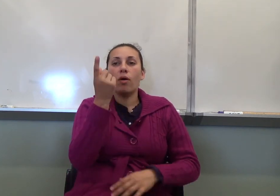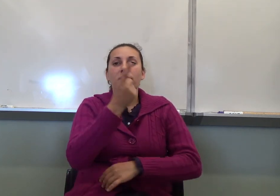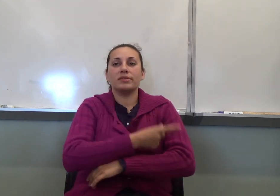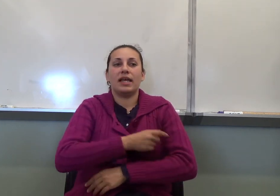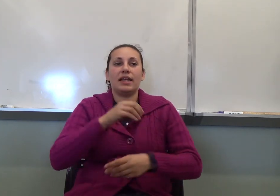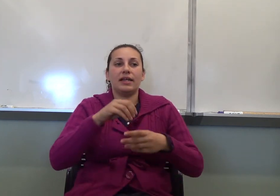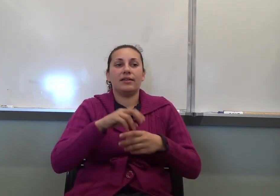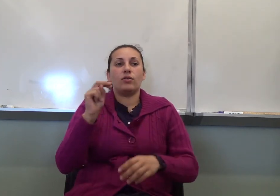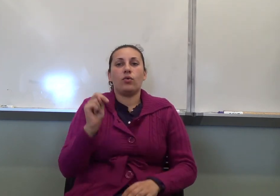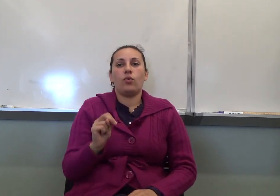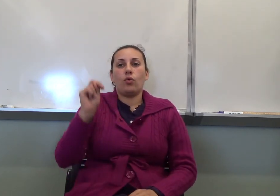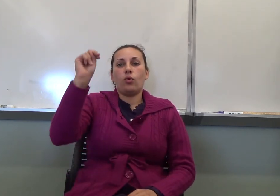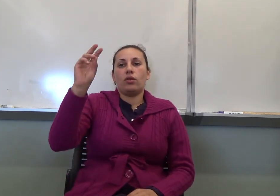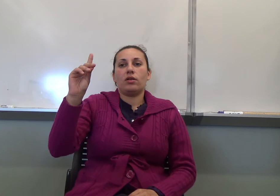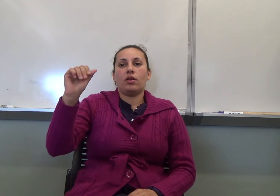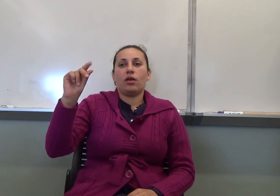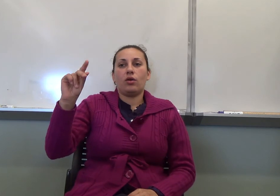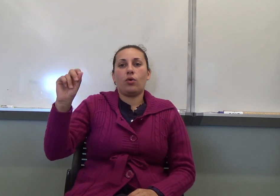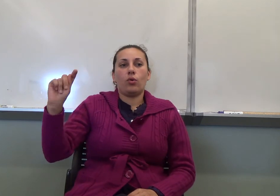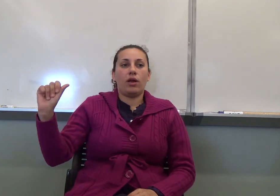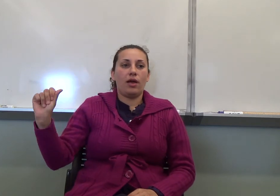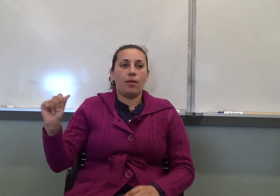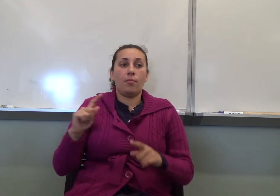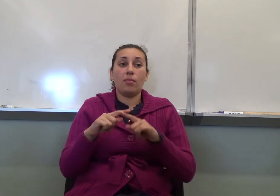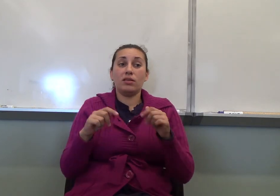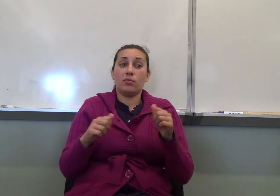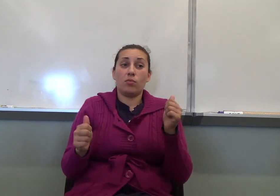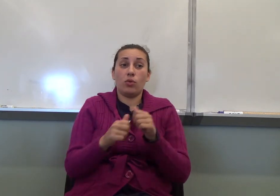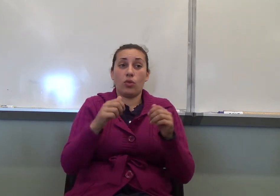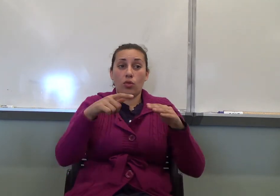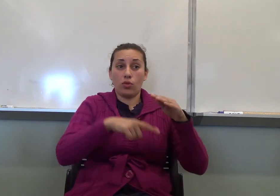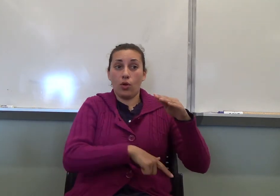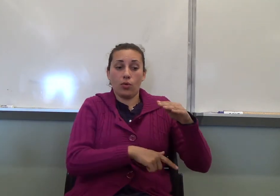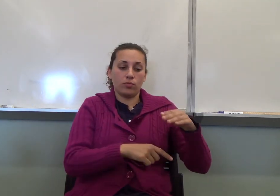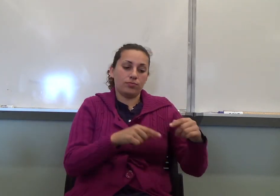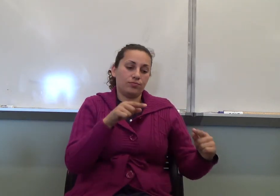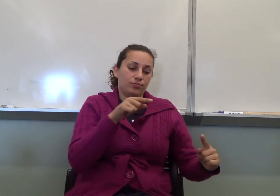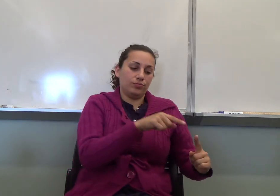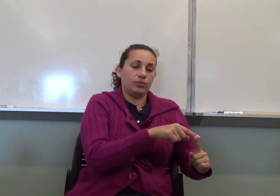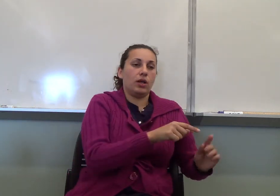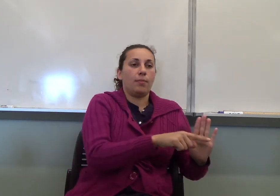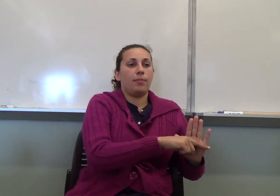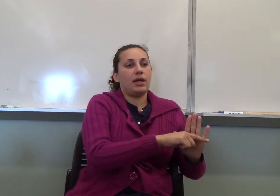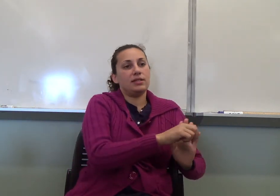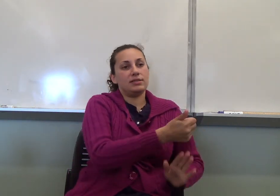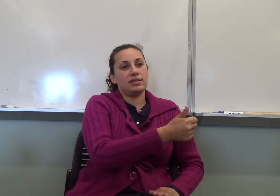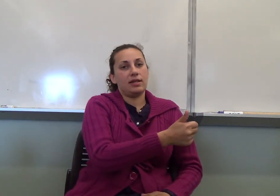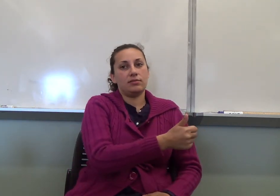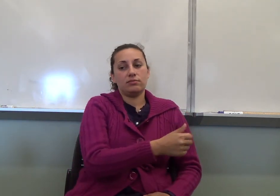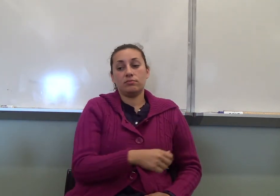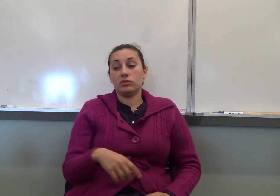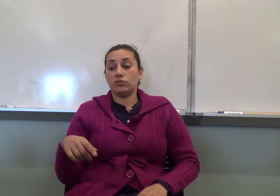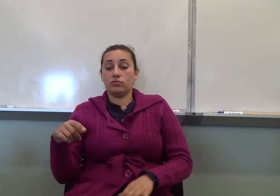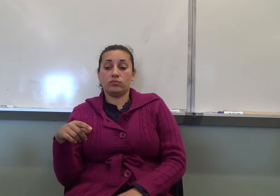okay? The lowest is minus 10. So it's going to look like this. Minus 1, subtract the minus